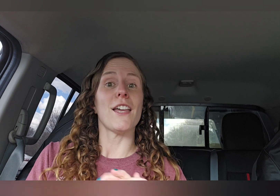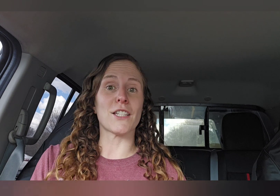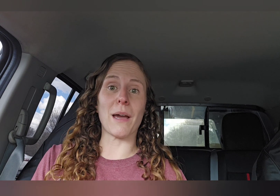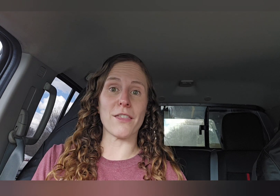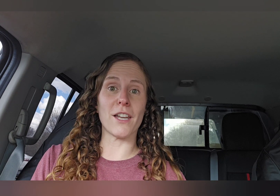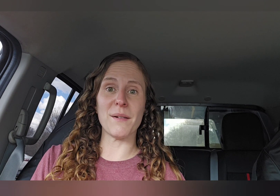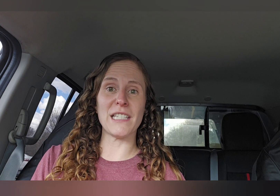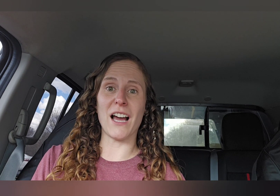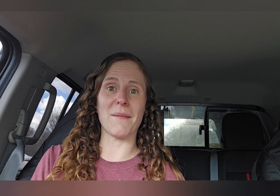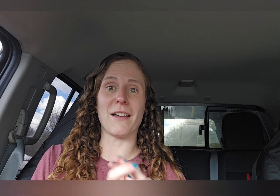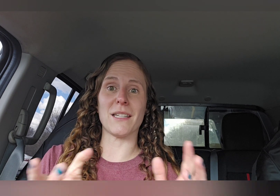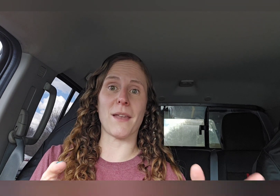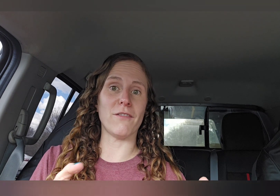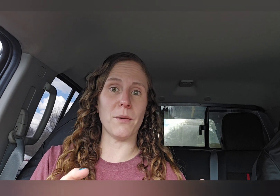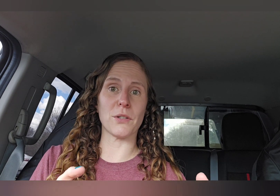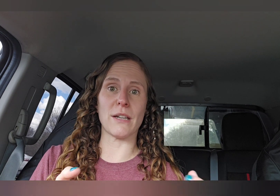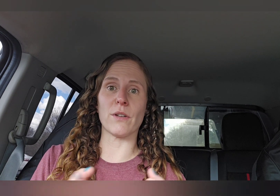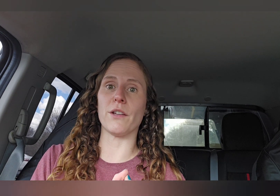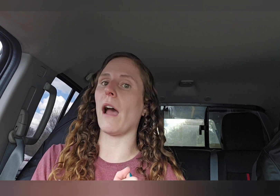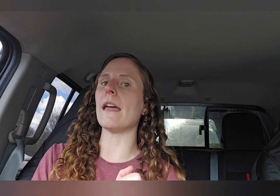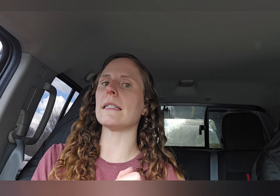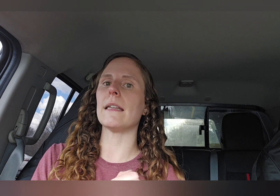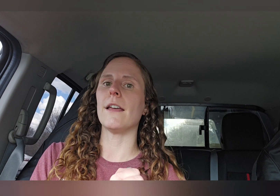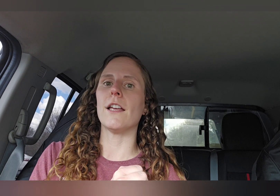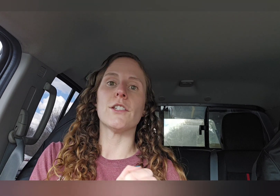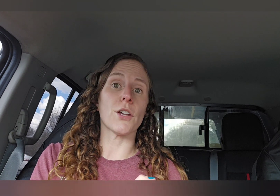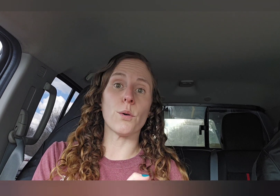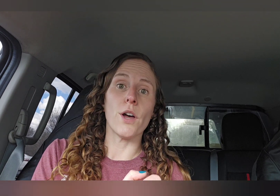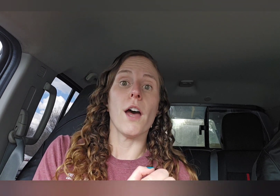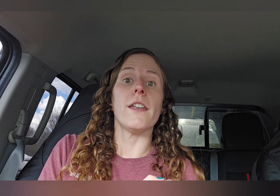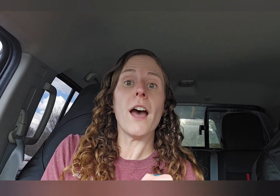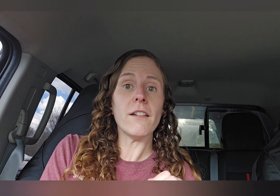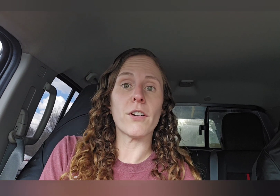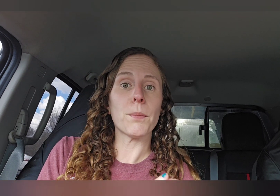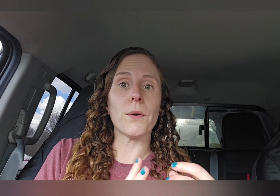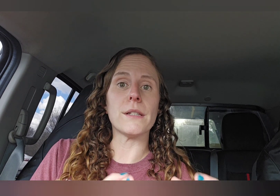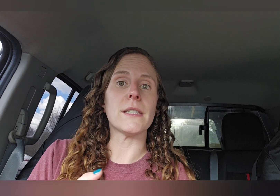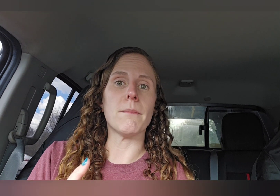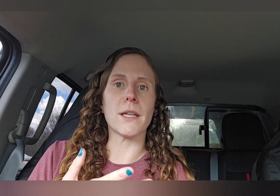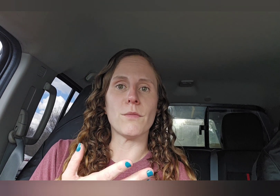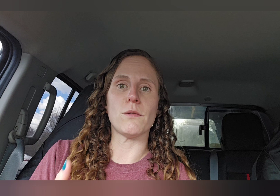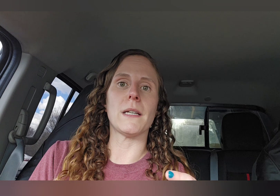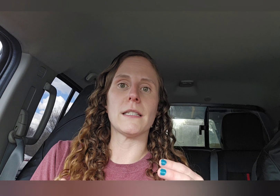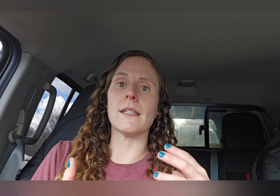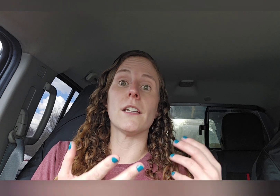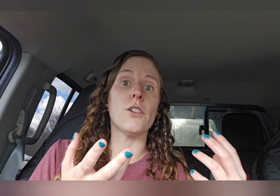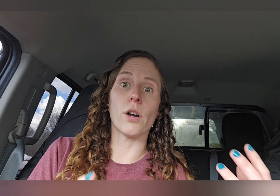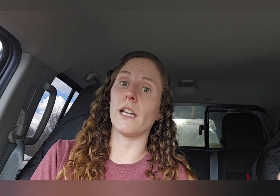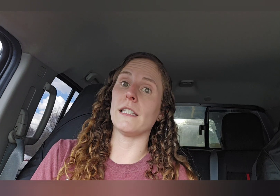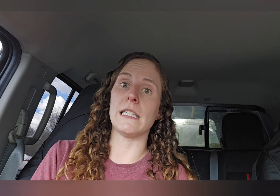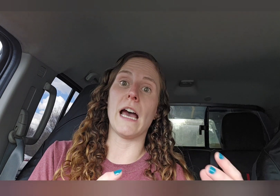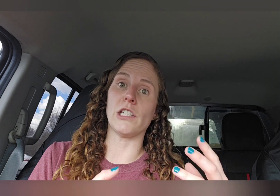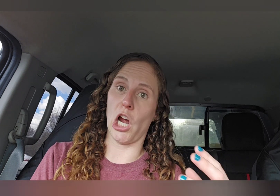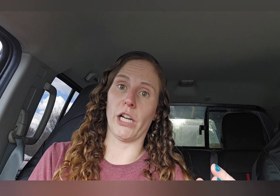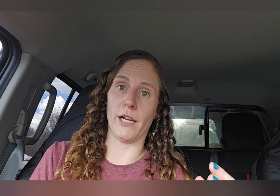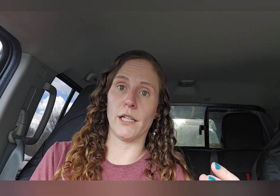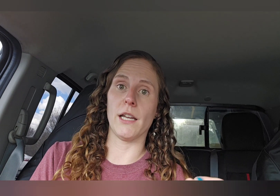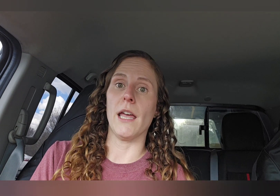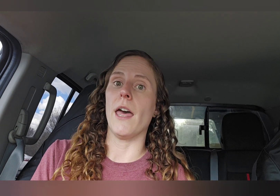So I thought I would talk about some nonverbal stuff with you guys. So, nonverbal is something which means your kid's not talking.